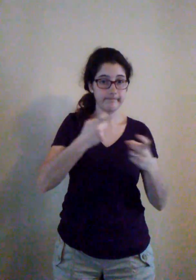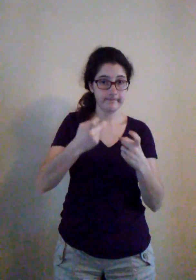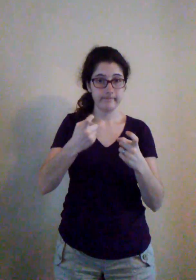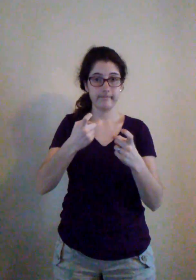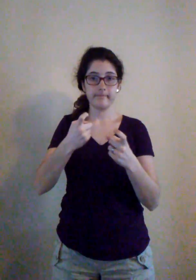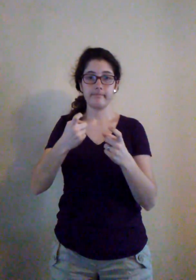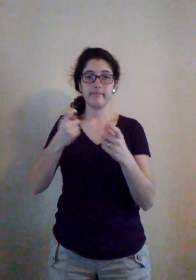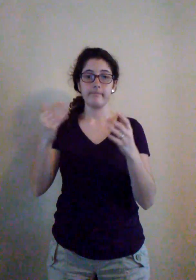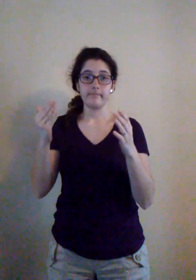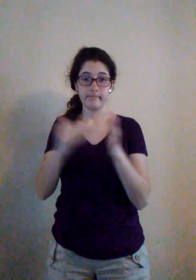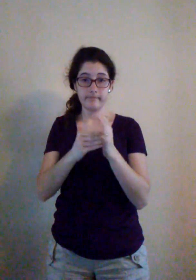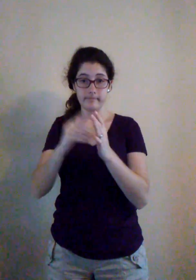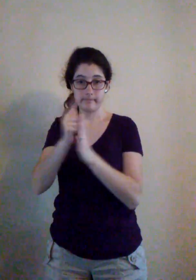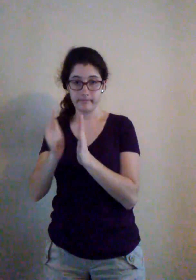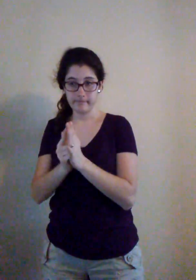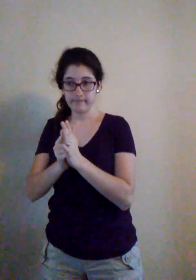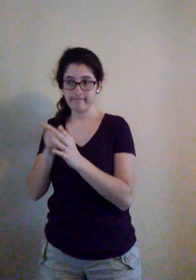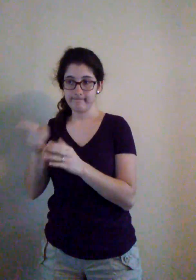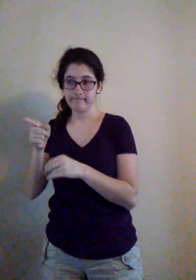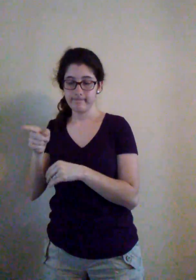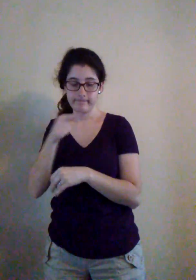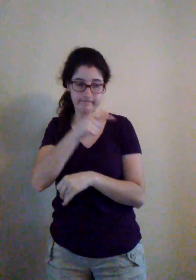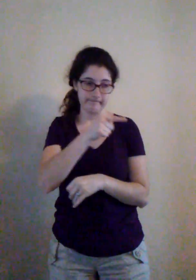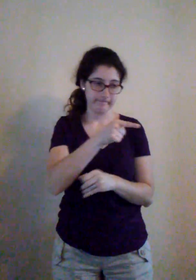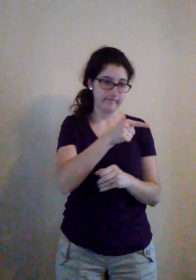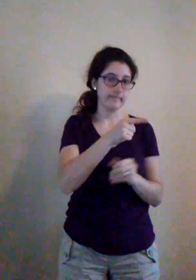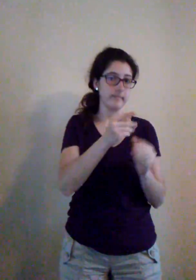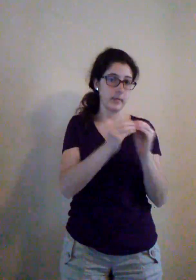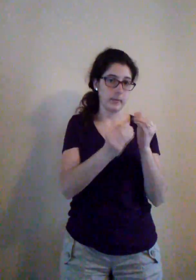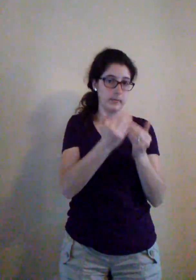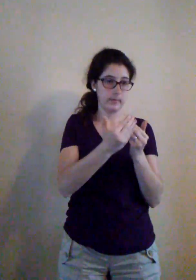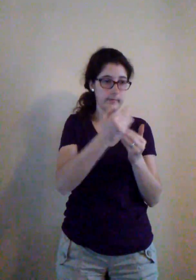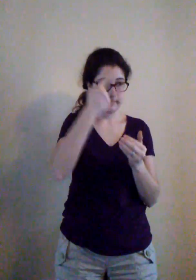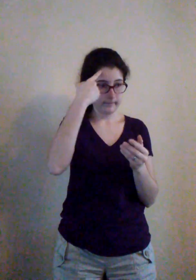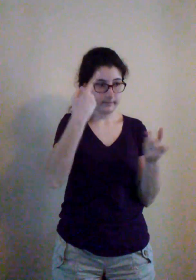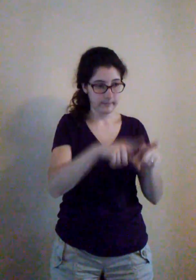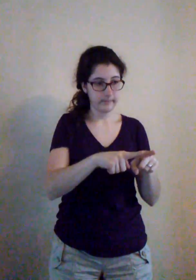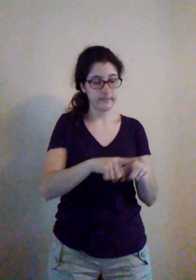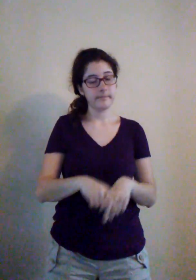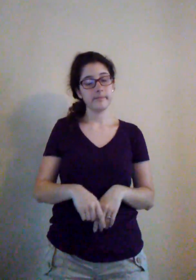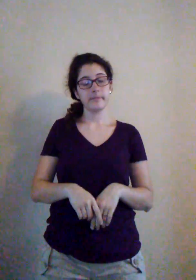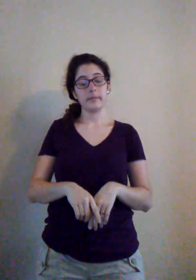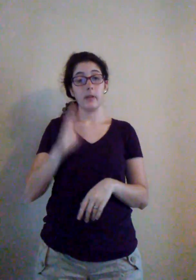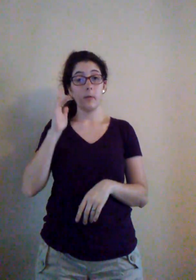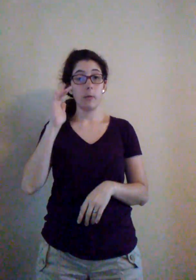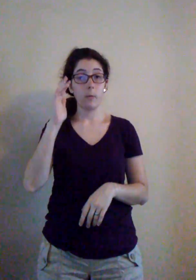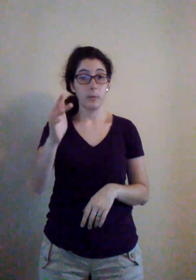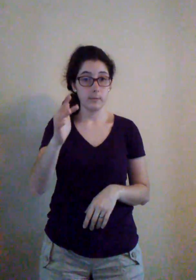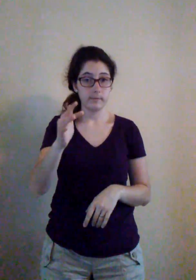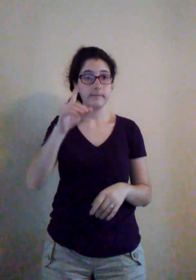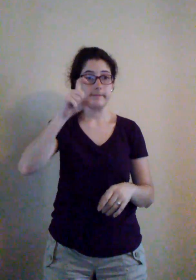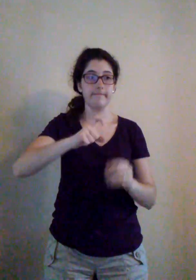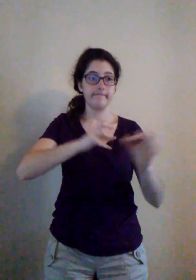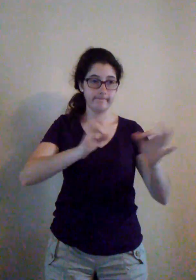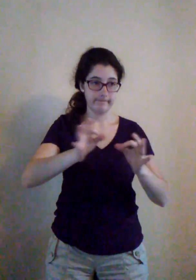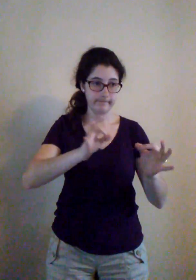full-orbed biblical doctrine of sin, sooner or later you have to talk about idolatry and the fall and transgression